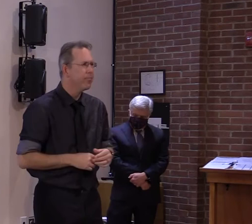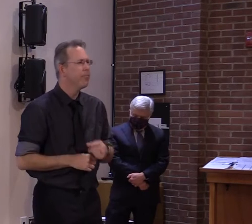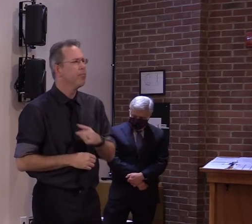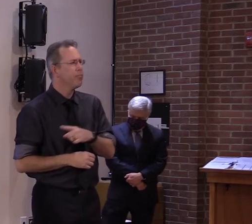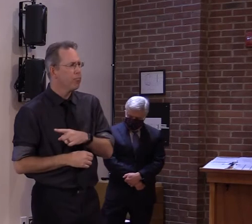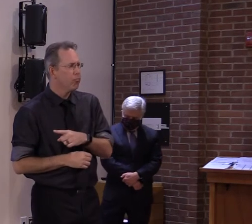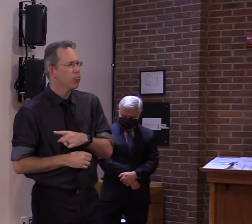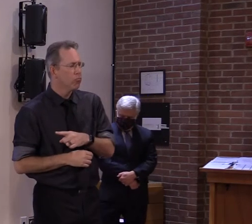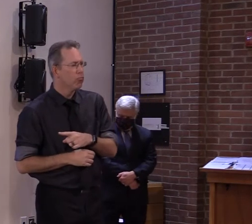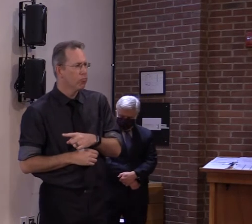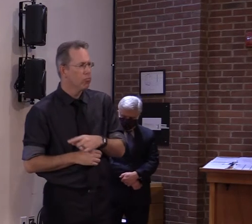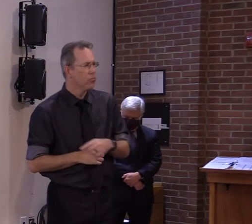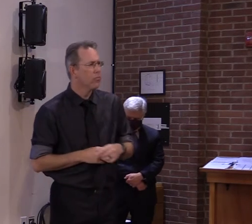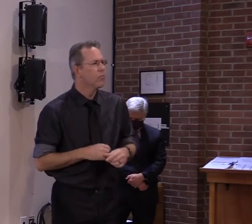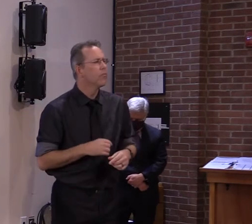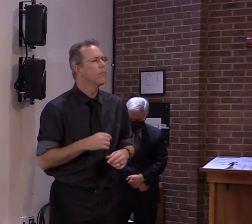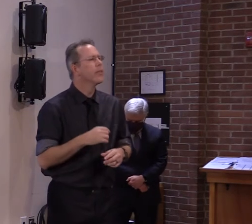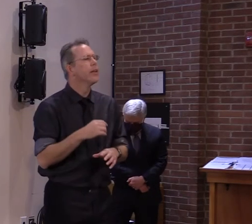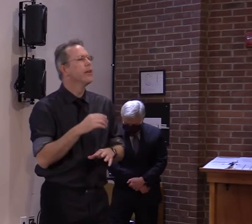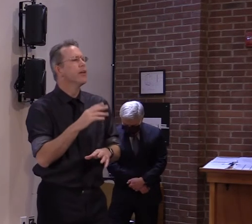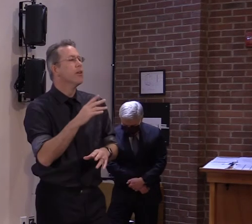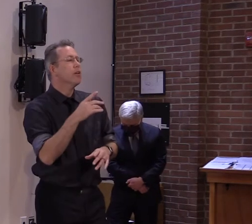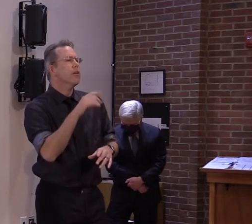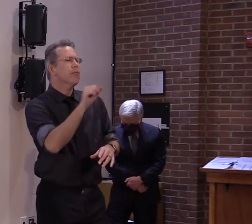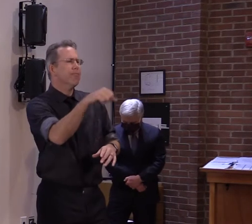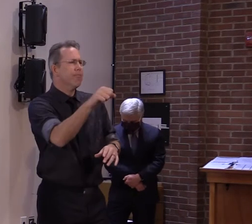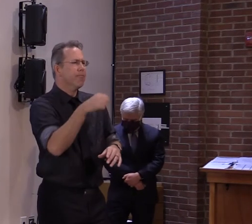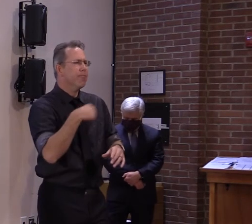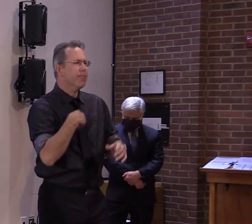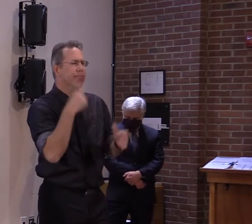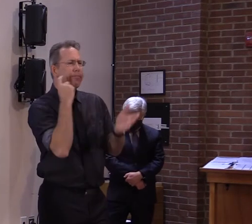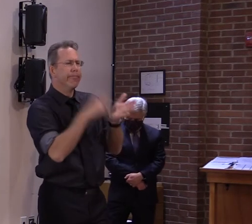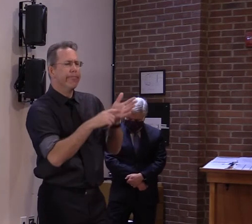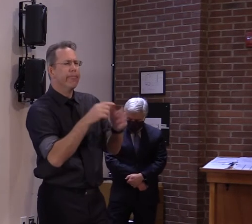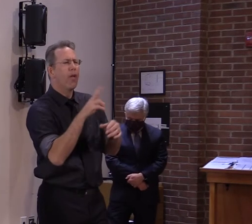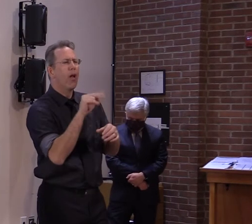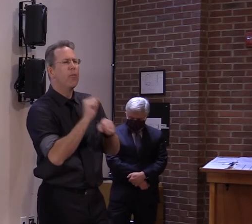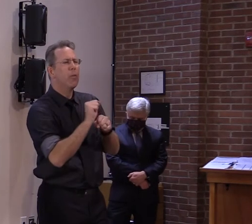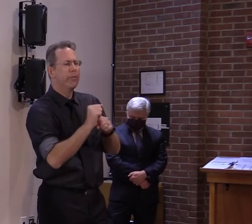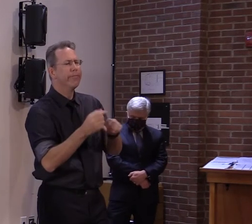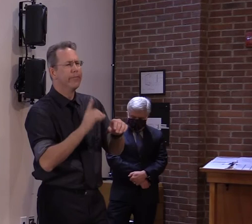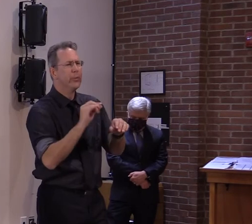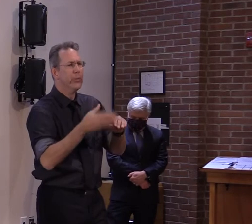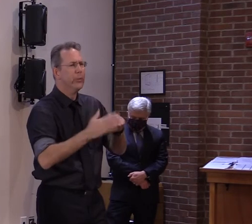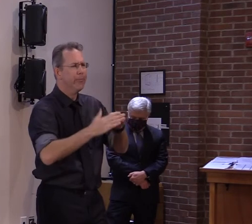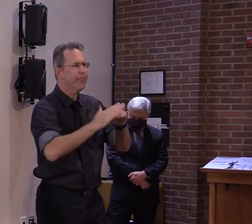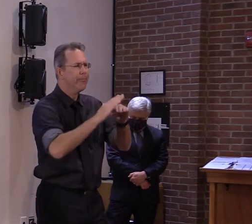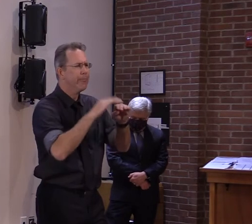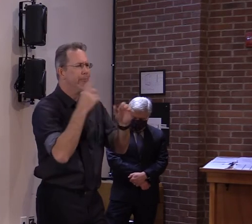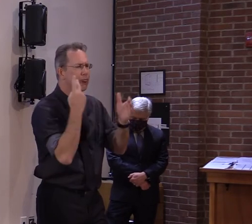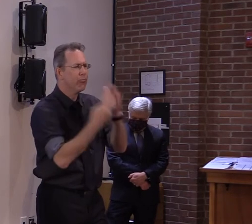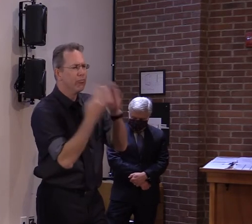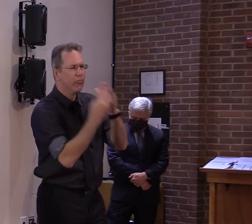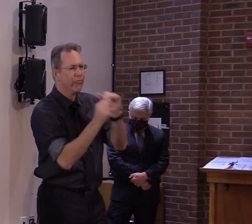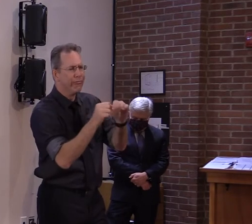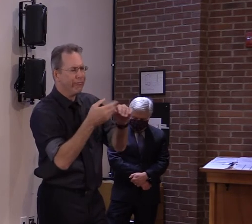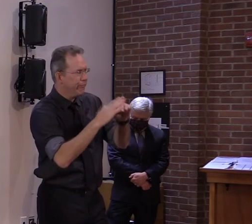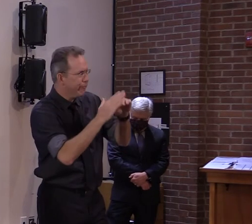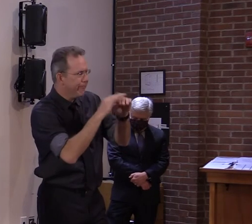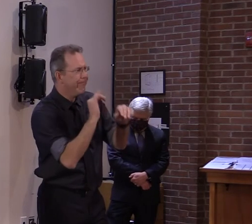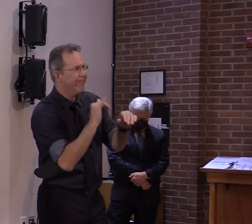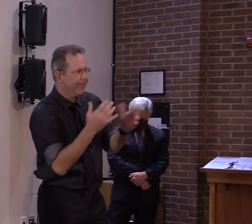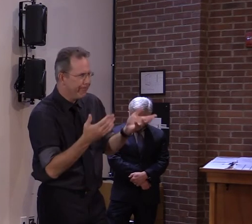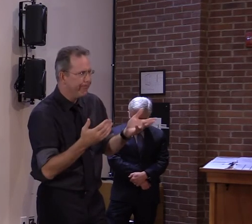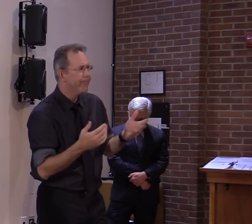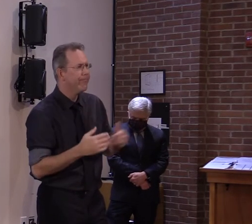of increase beginning October into November. So the fact that it goes back into